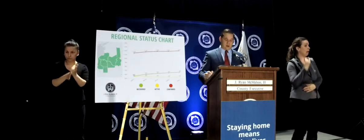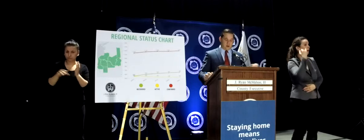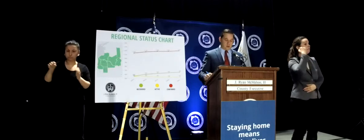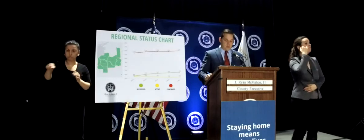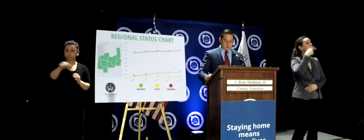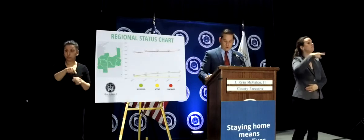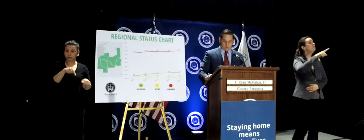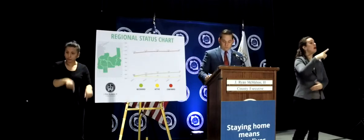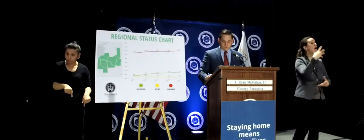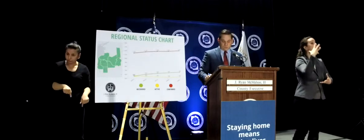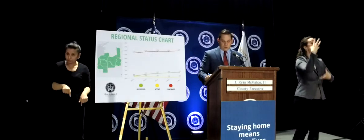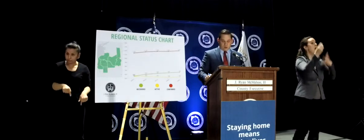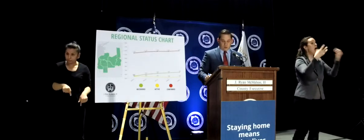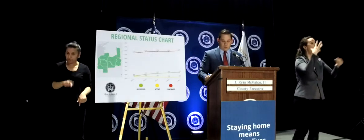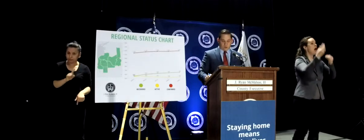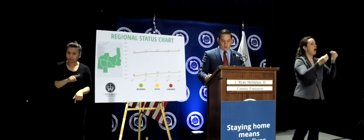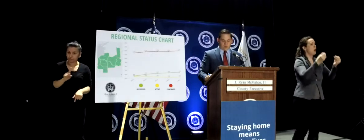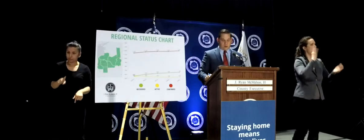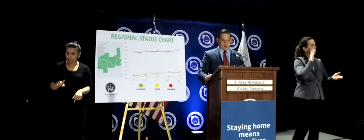that area. So